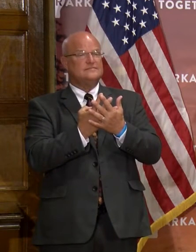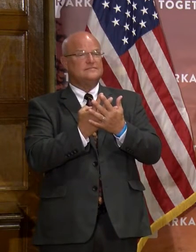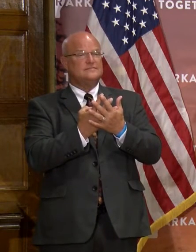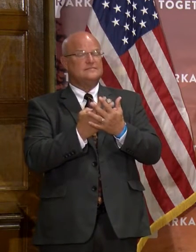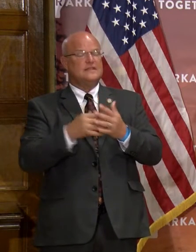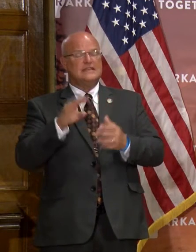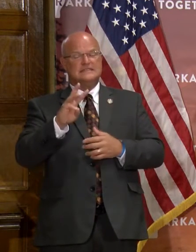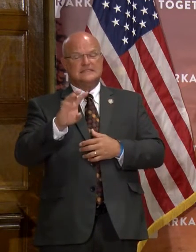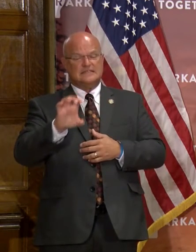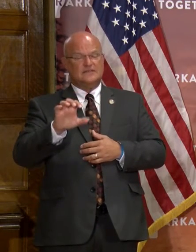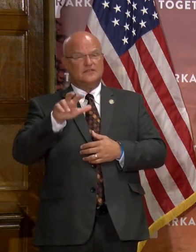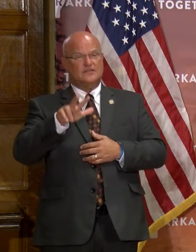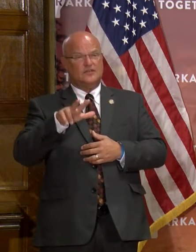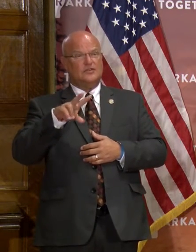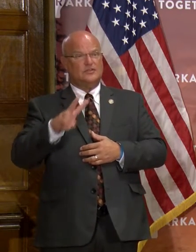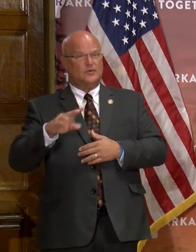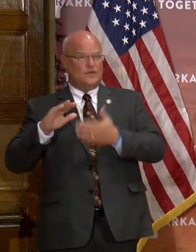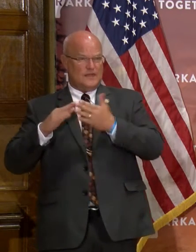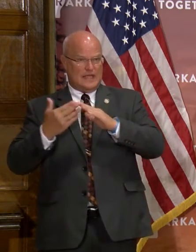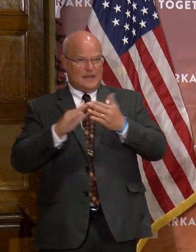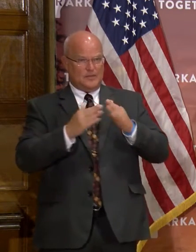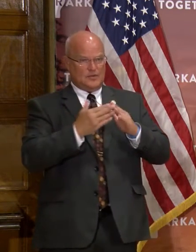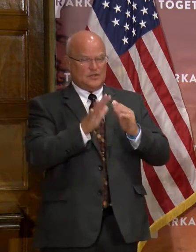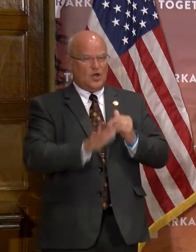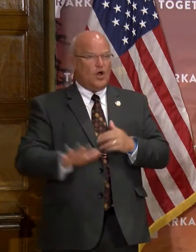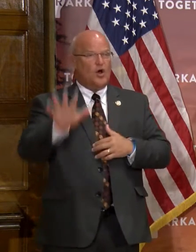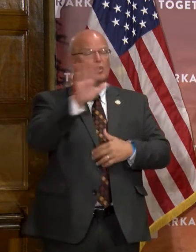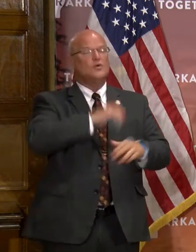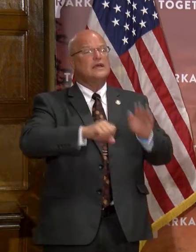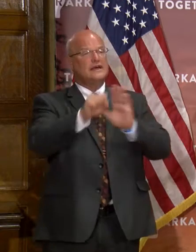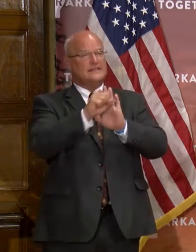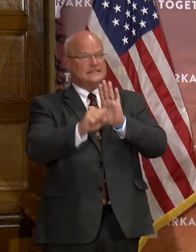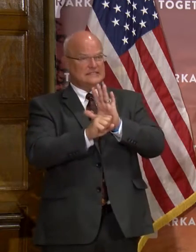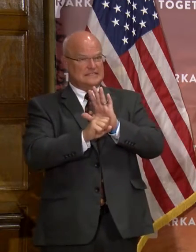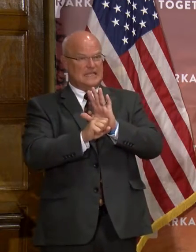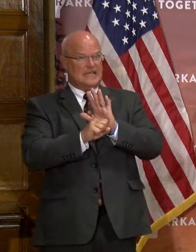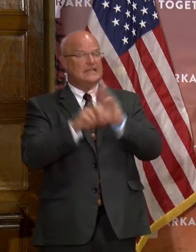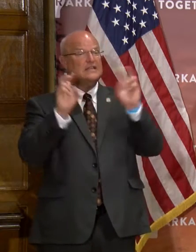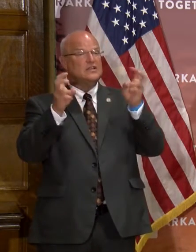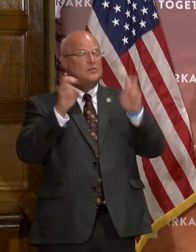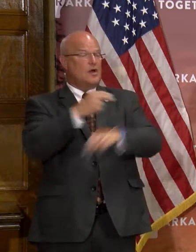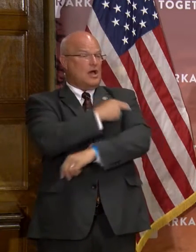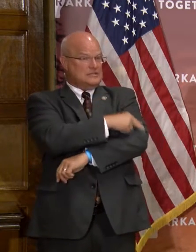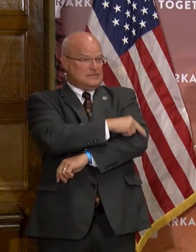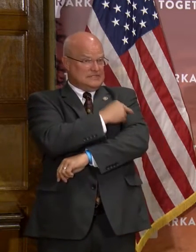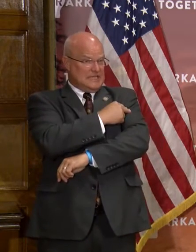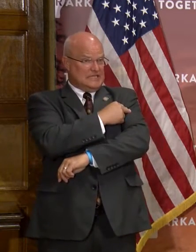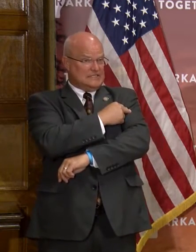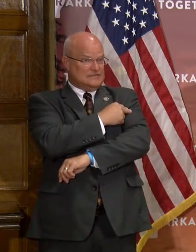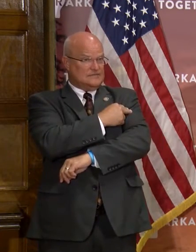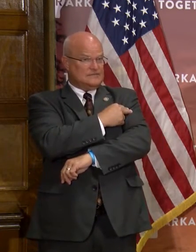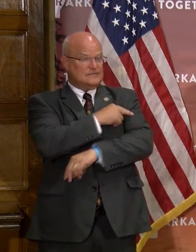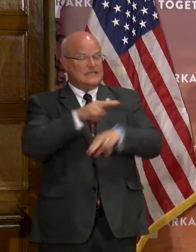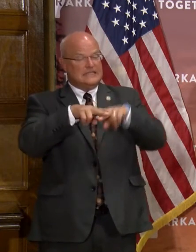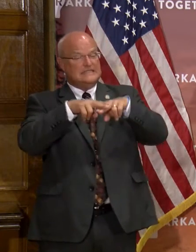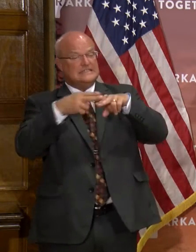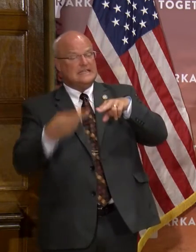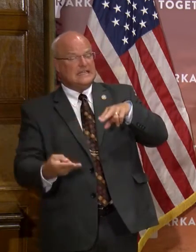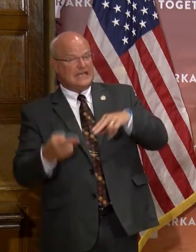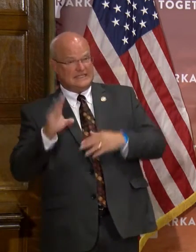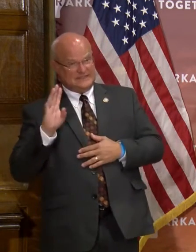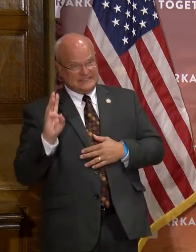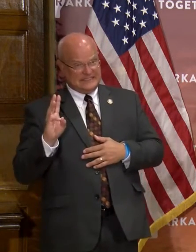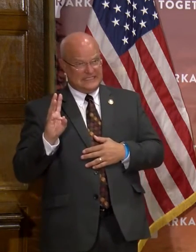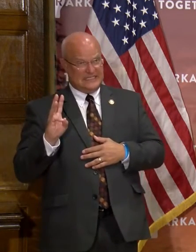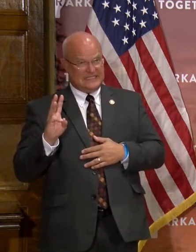and 632 have been in the community across the state. In terms of hospitalizations, we've had a decline of